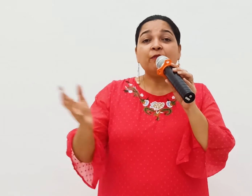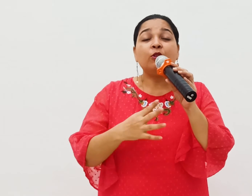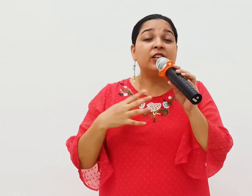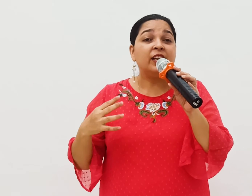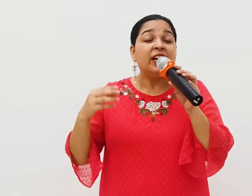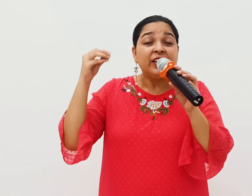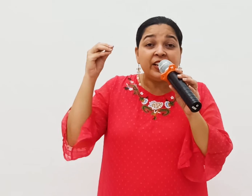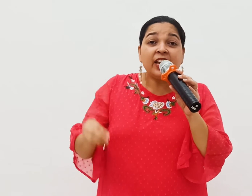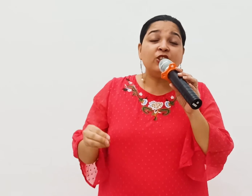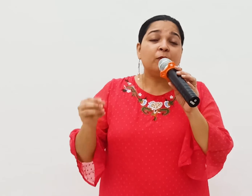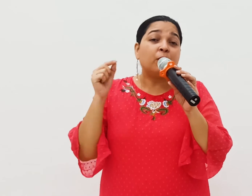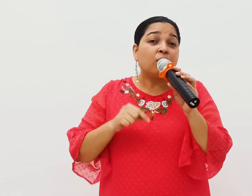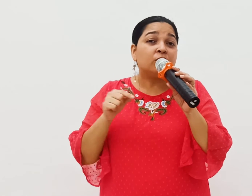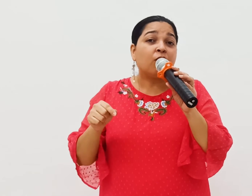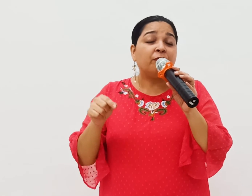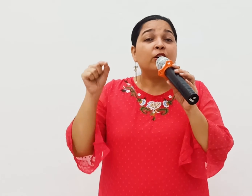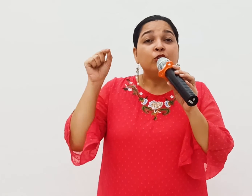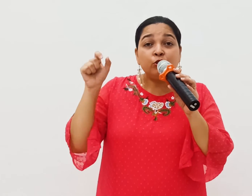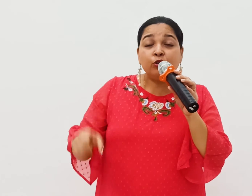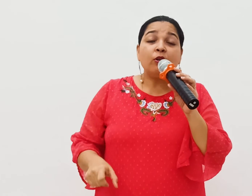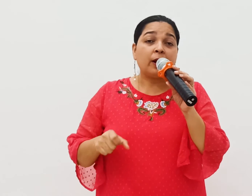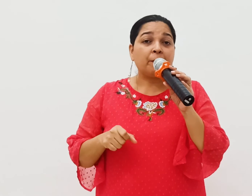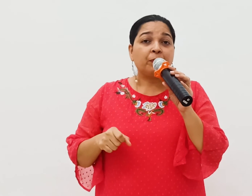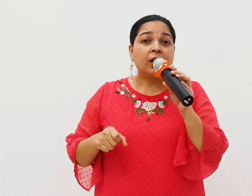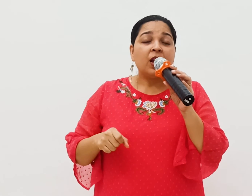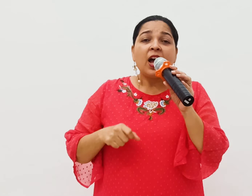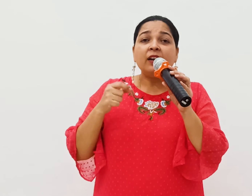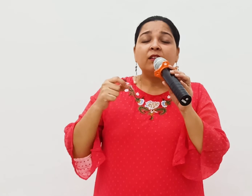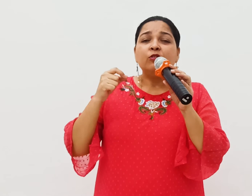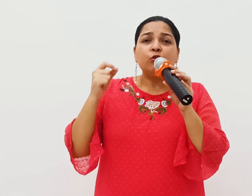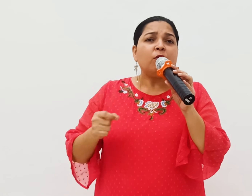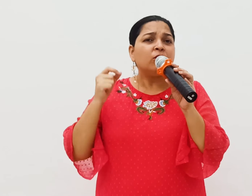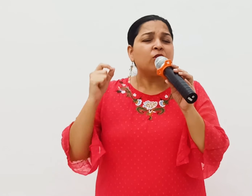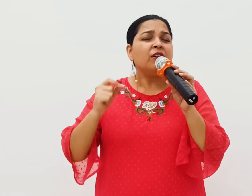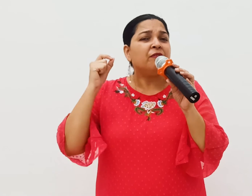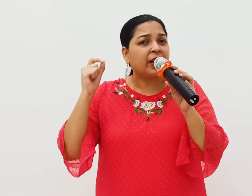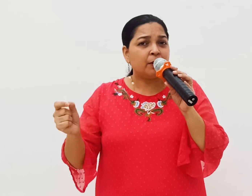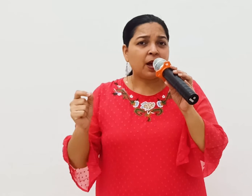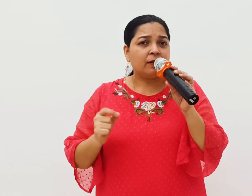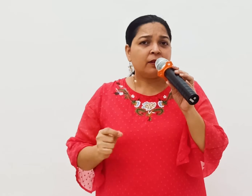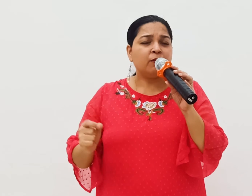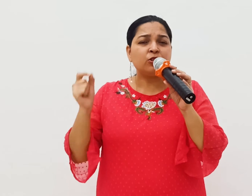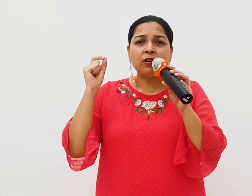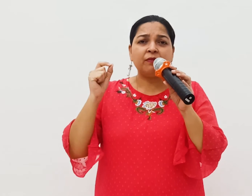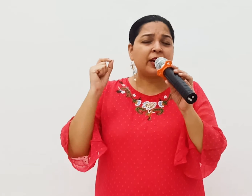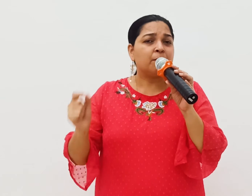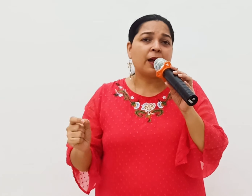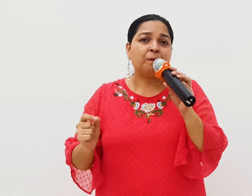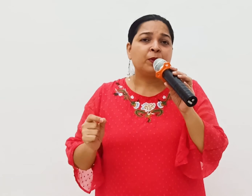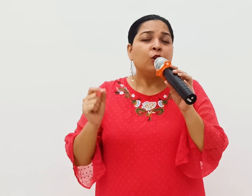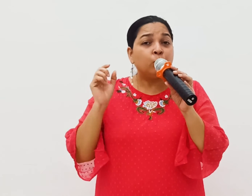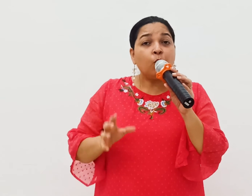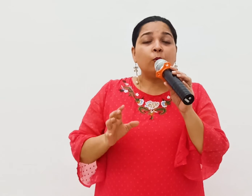their life was in danger because of Jonah. And Jonah was not a wicked man. He was not a